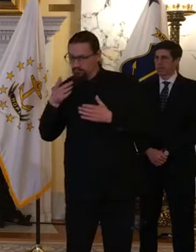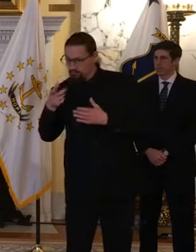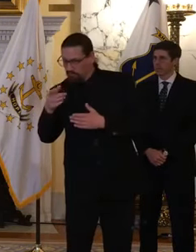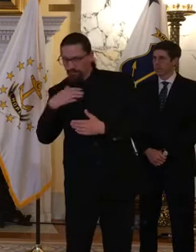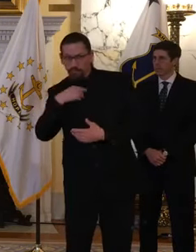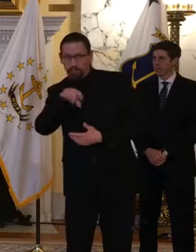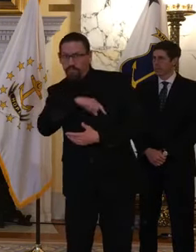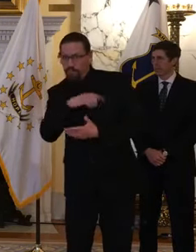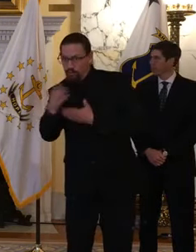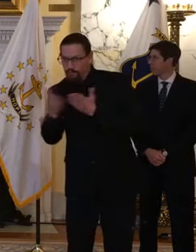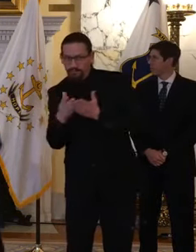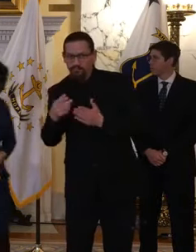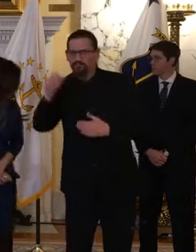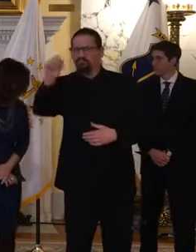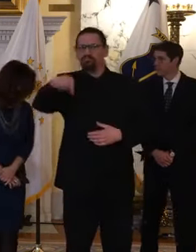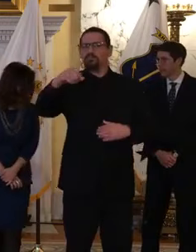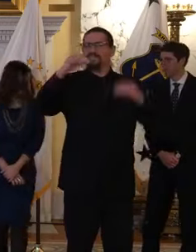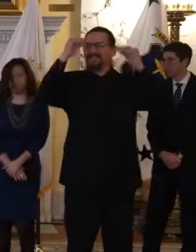day.